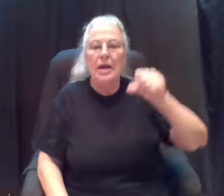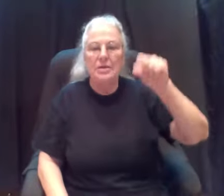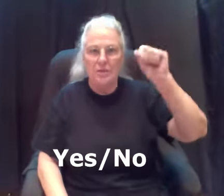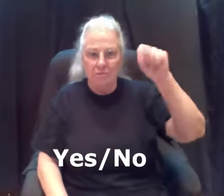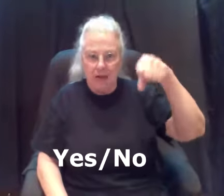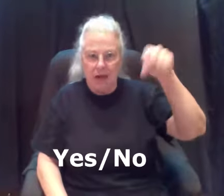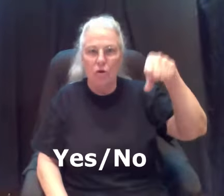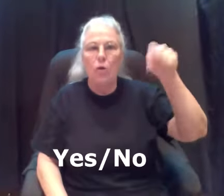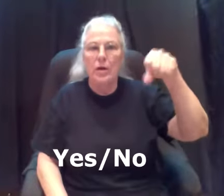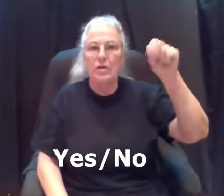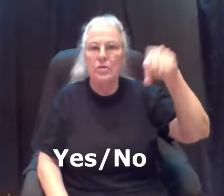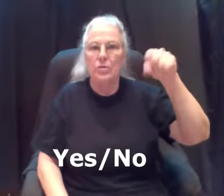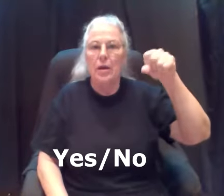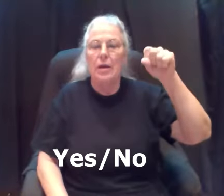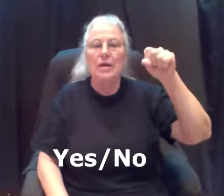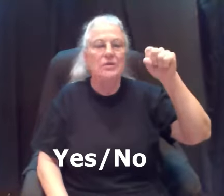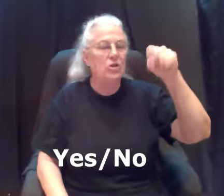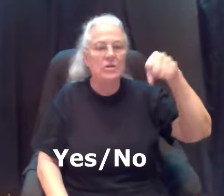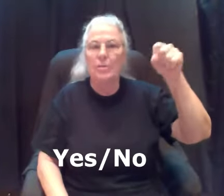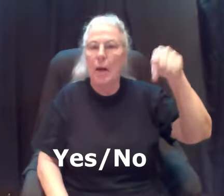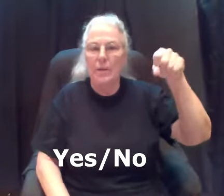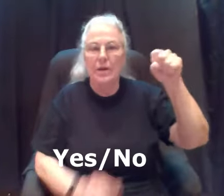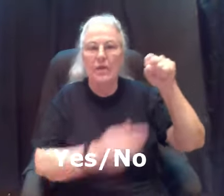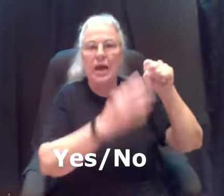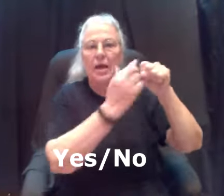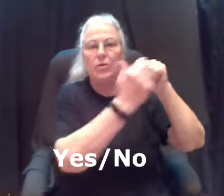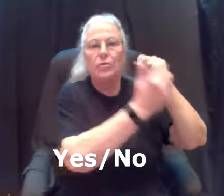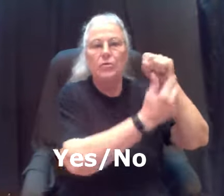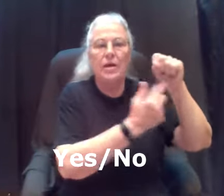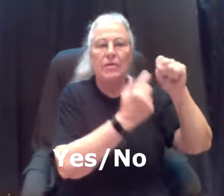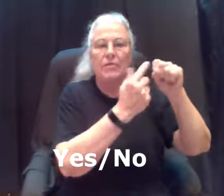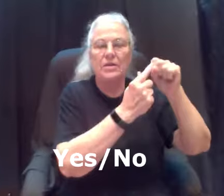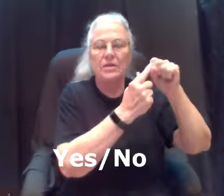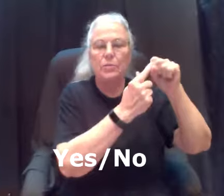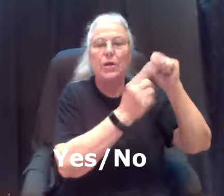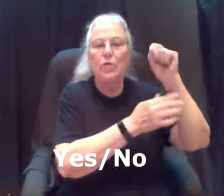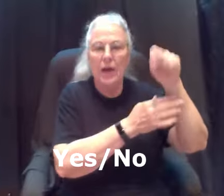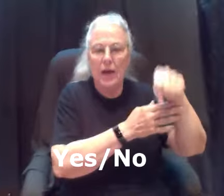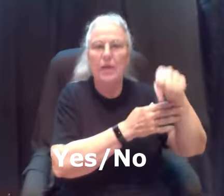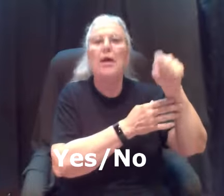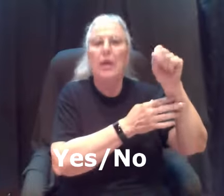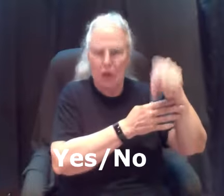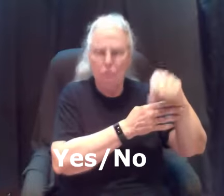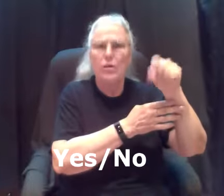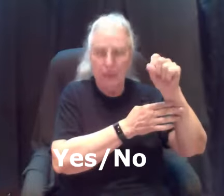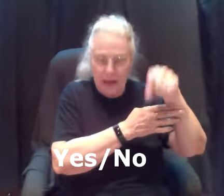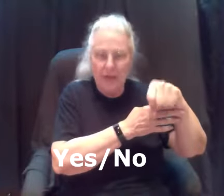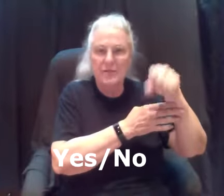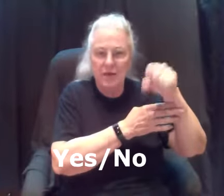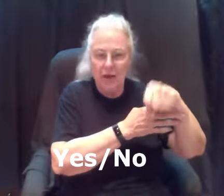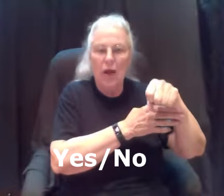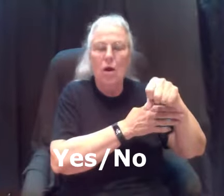Yes, and you're going to, it's just the bobbing of the head. You think of this as being your head and your yes.